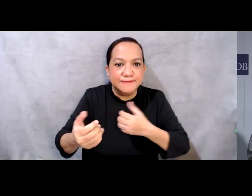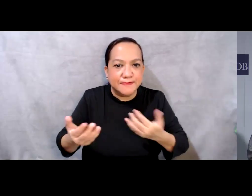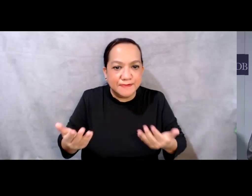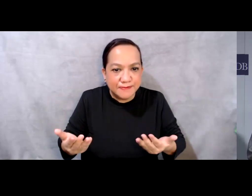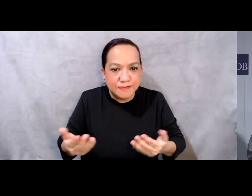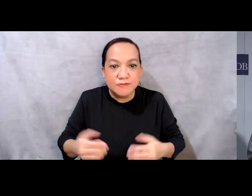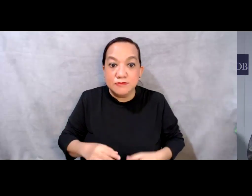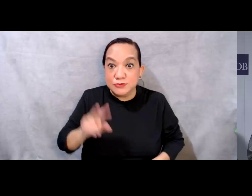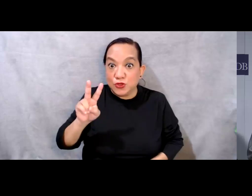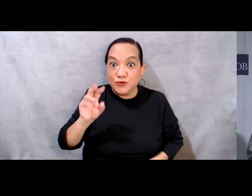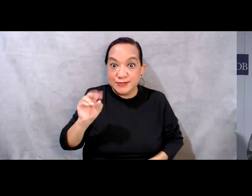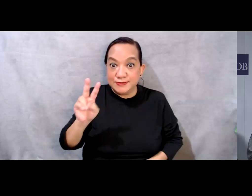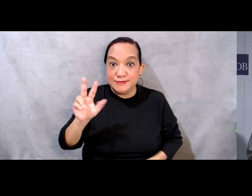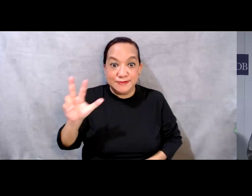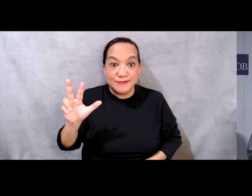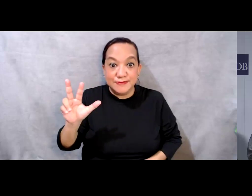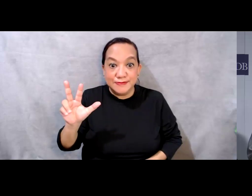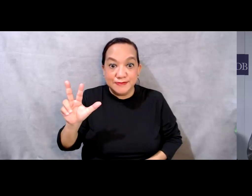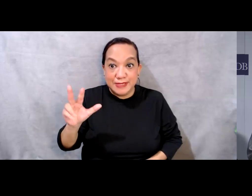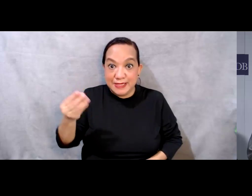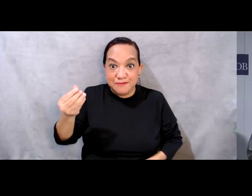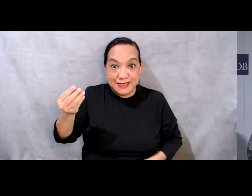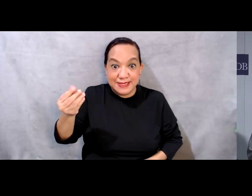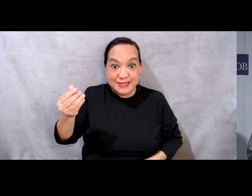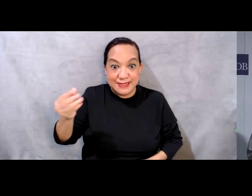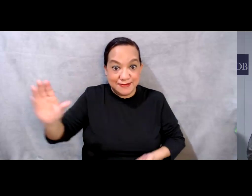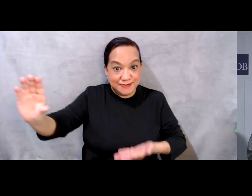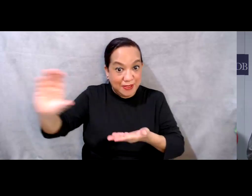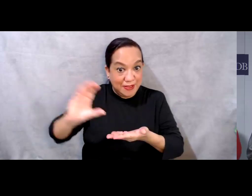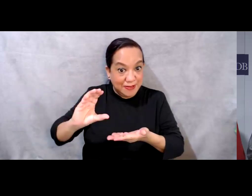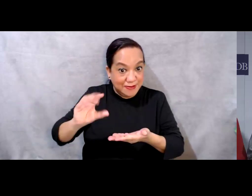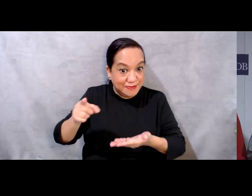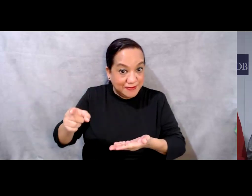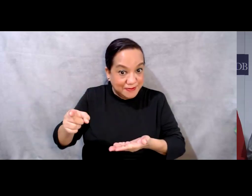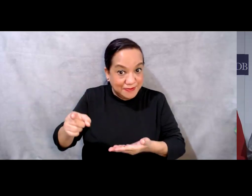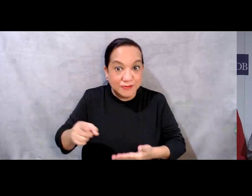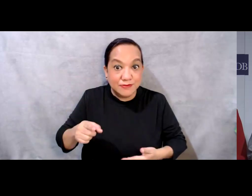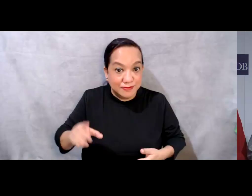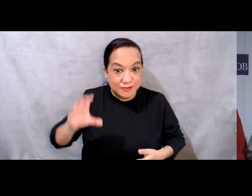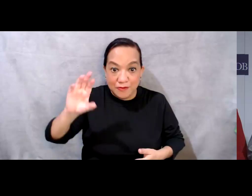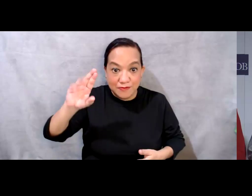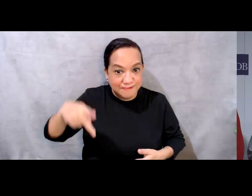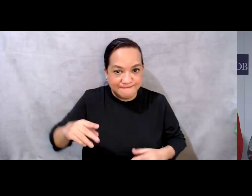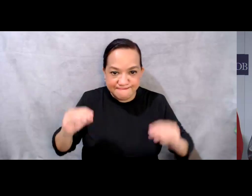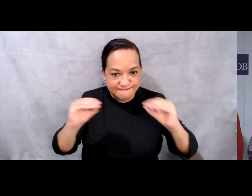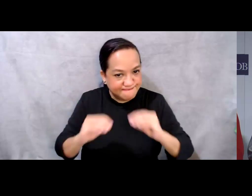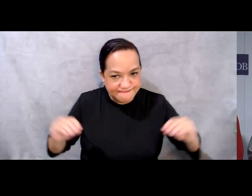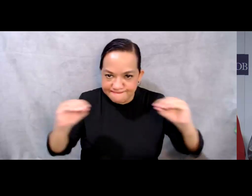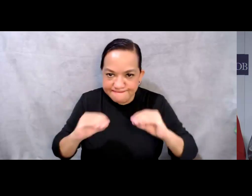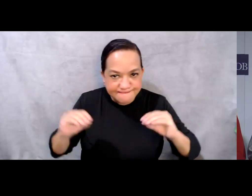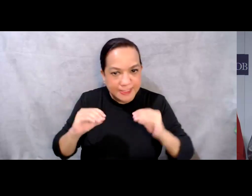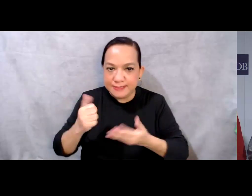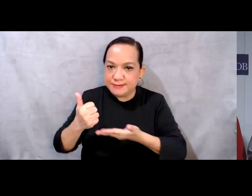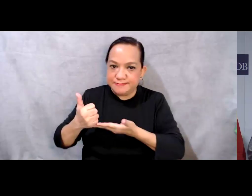that none of CRP's findings had been fully addressed, and a lot of money had been spent, including ADB's money. Compare this with the experience